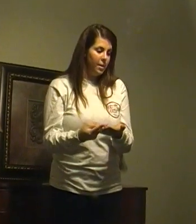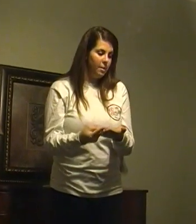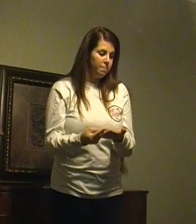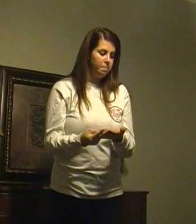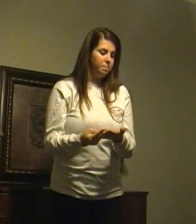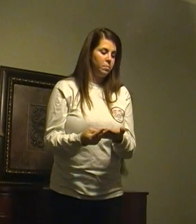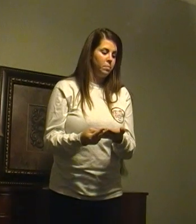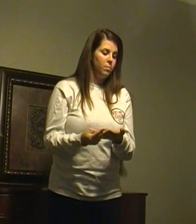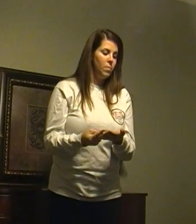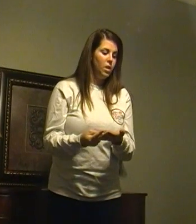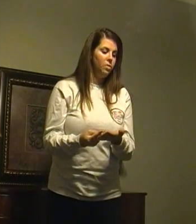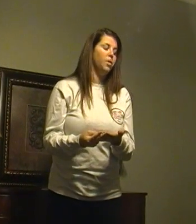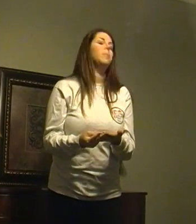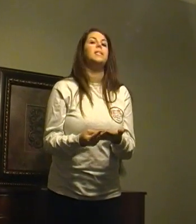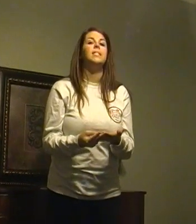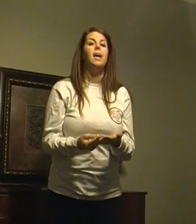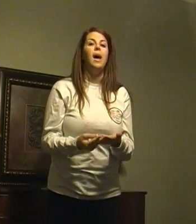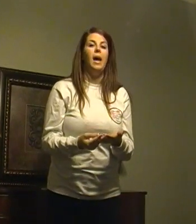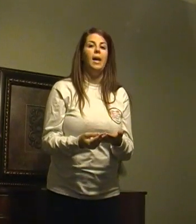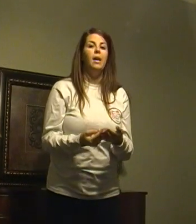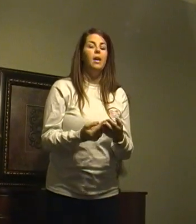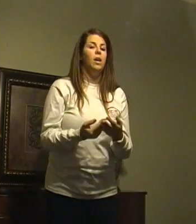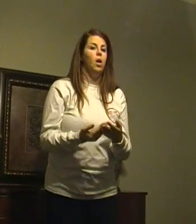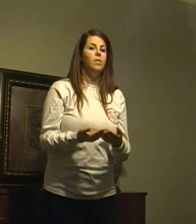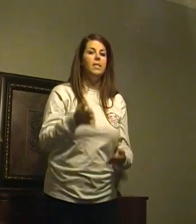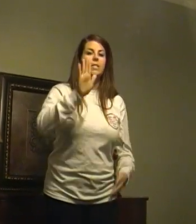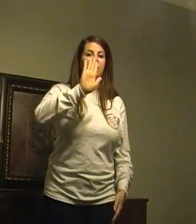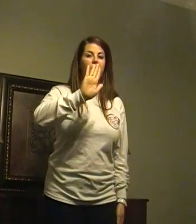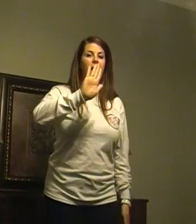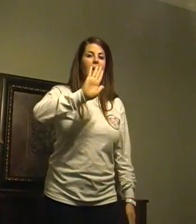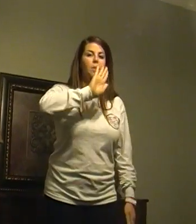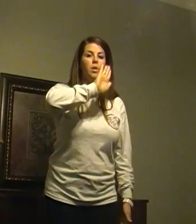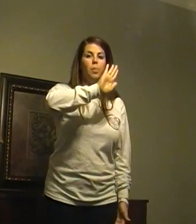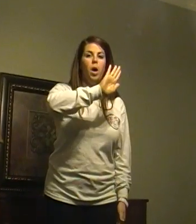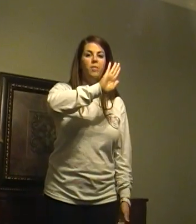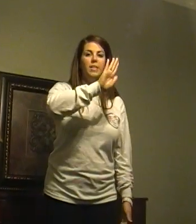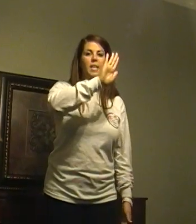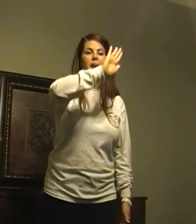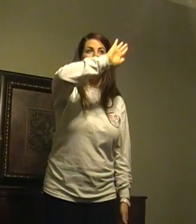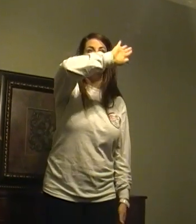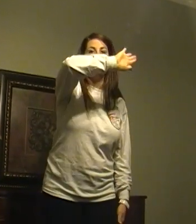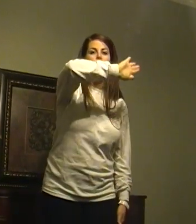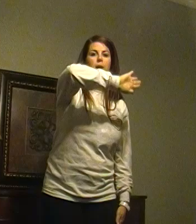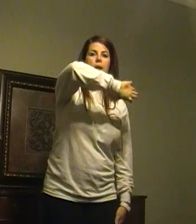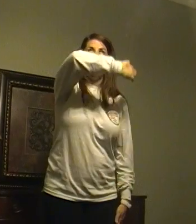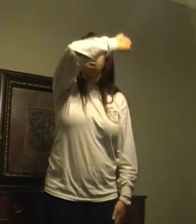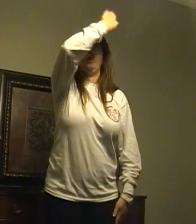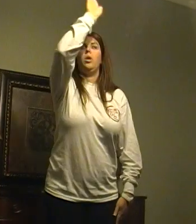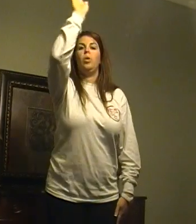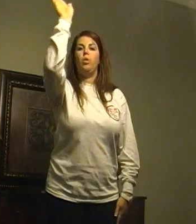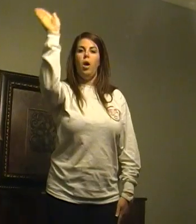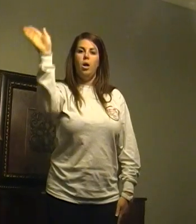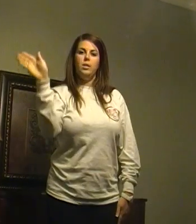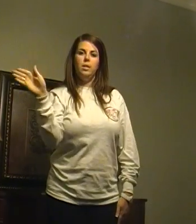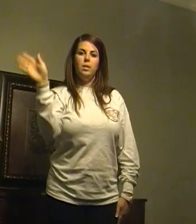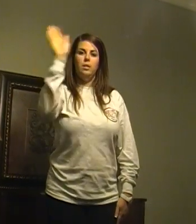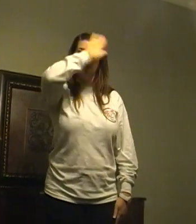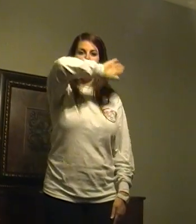falling from the sky, and all this is a flat hand with your palm facing out, and you're going to go across.